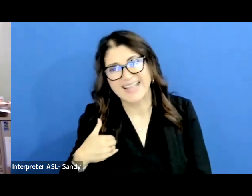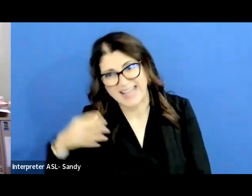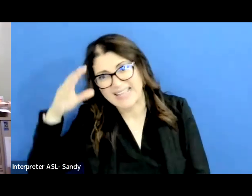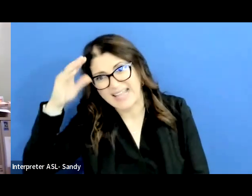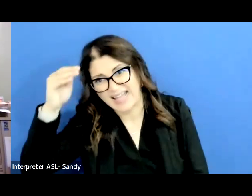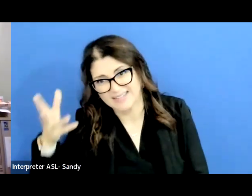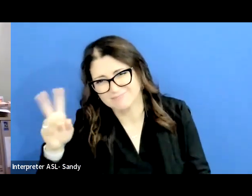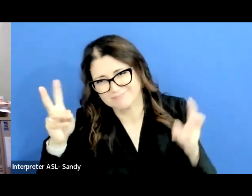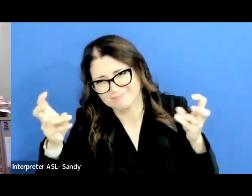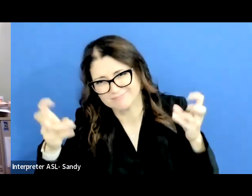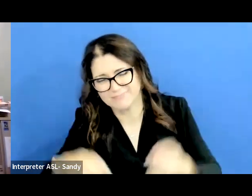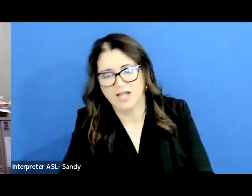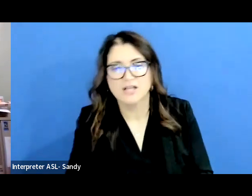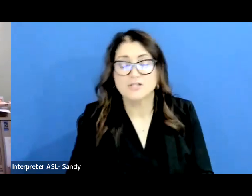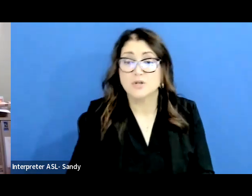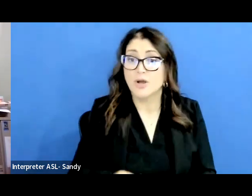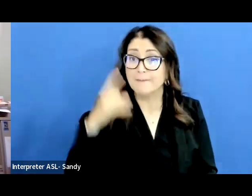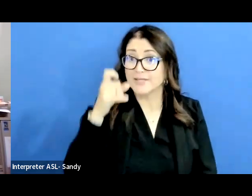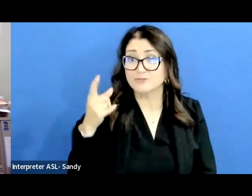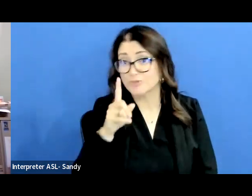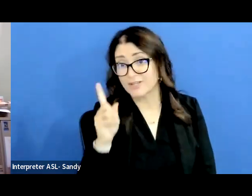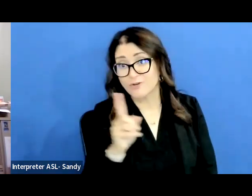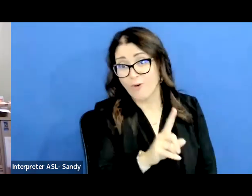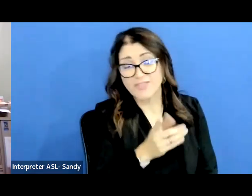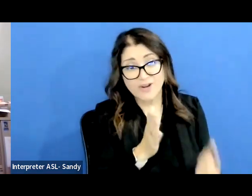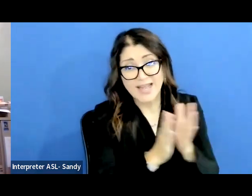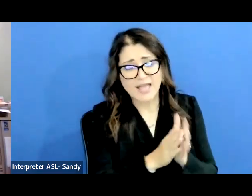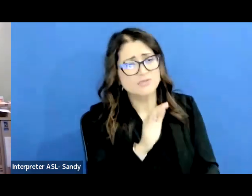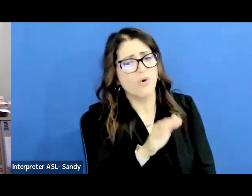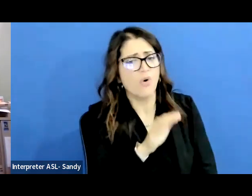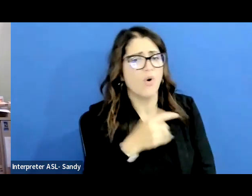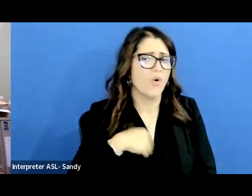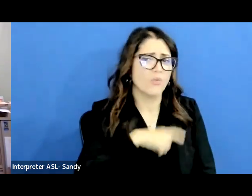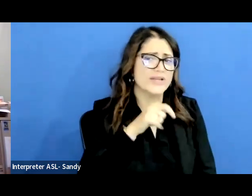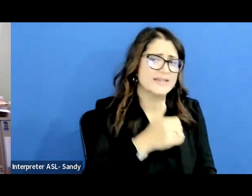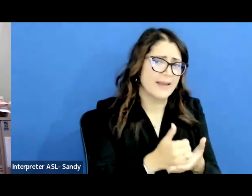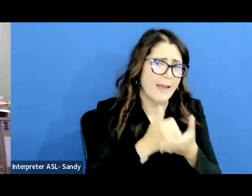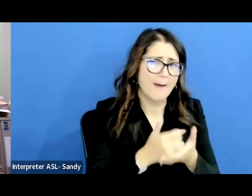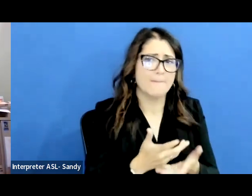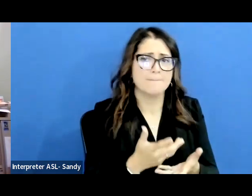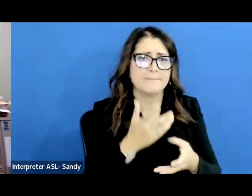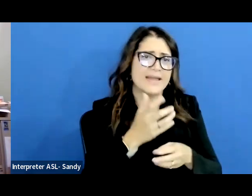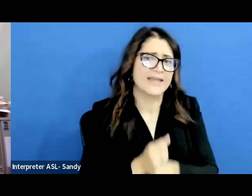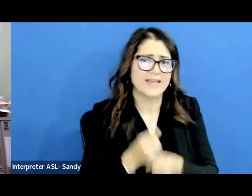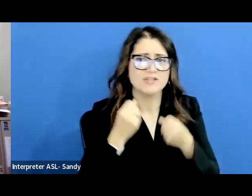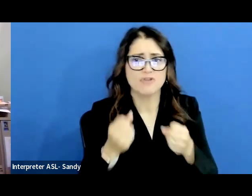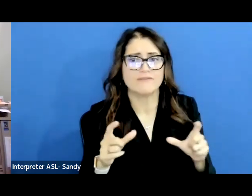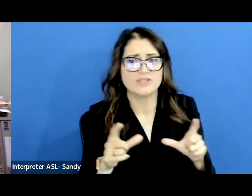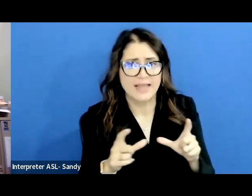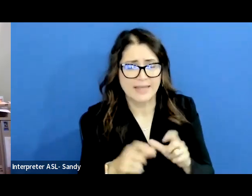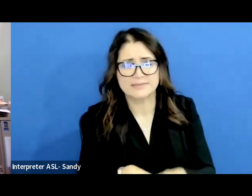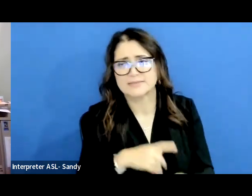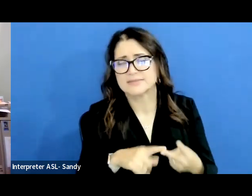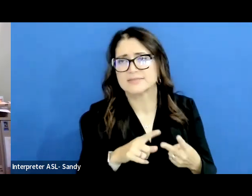would go there and we could ask this guy for anything. I'd say like, oh, we need help getting a driver's license. We